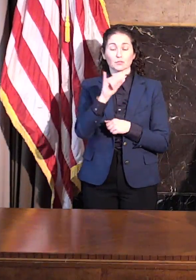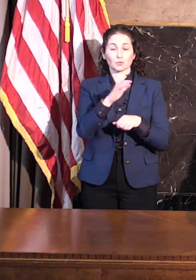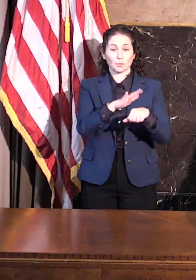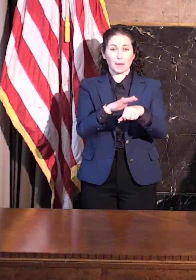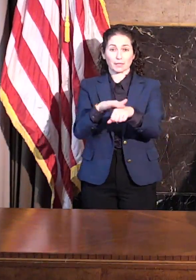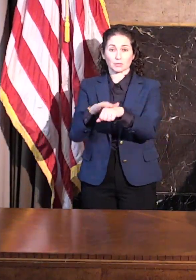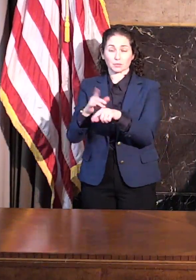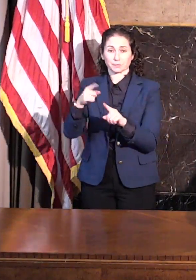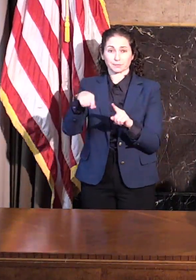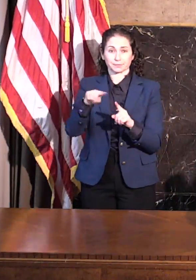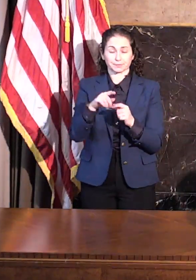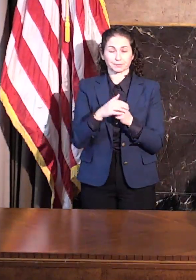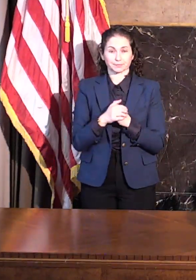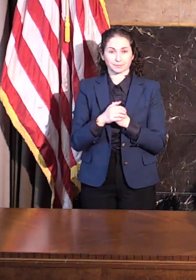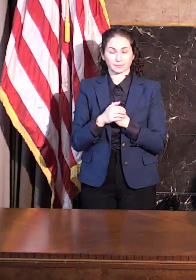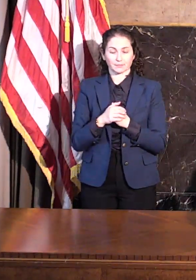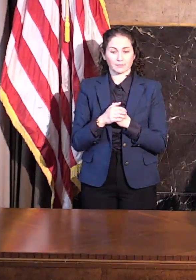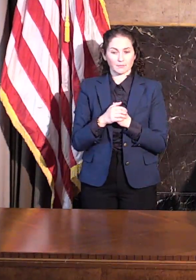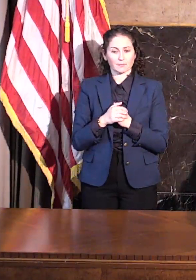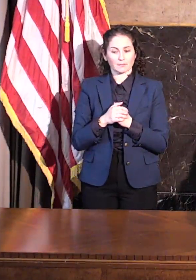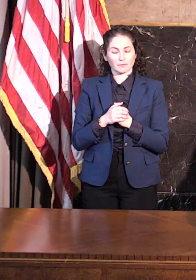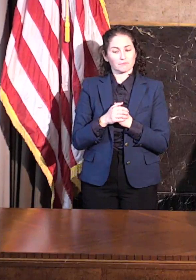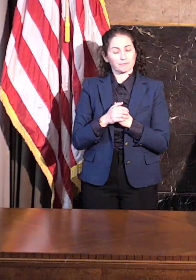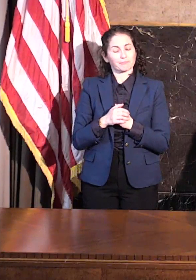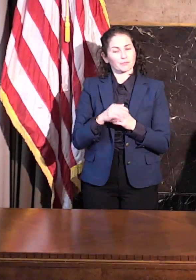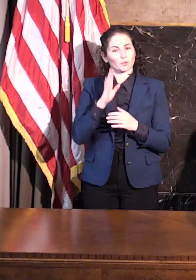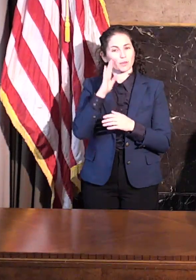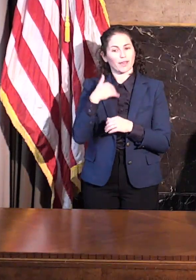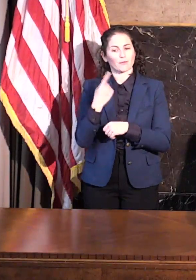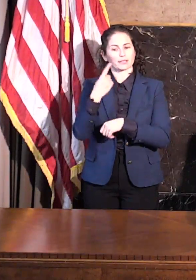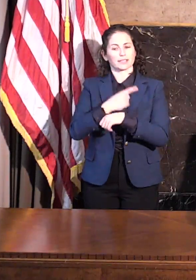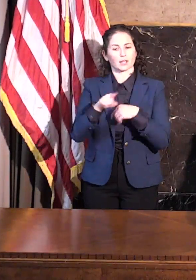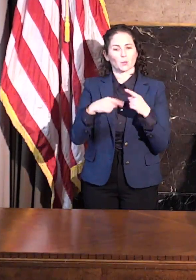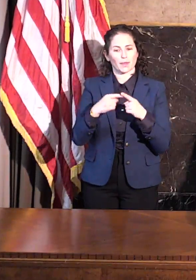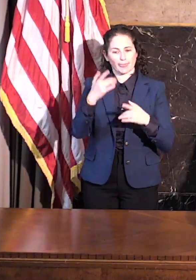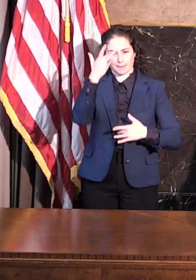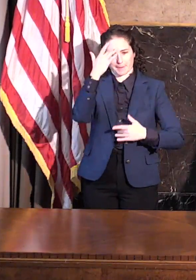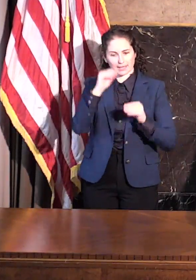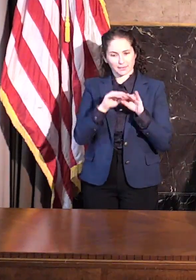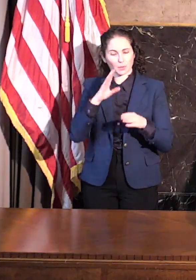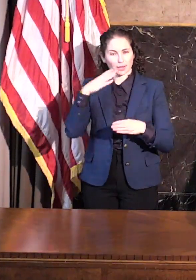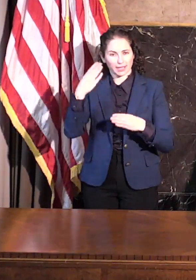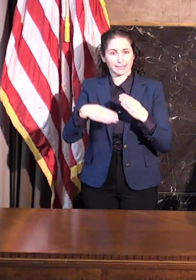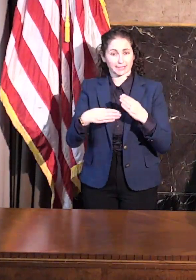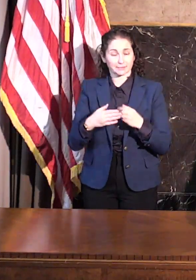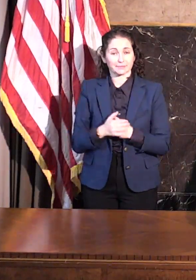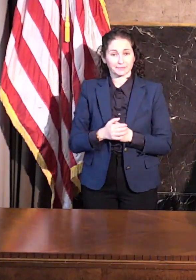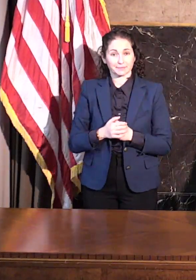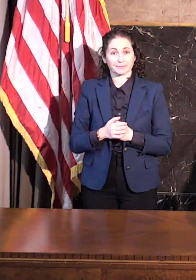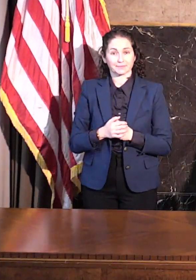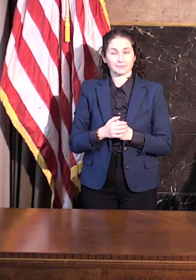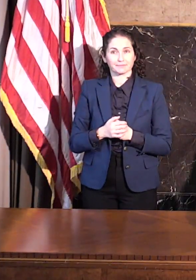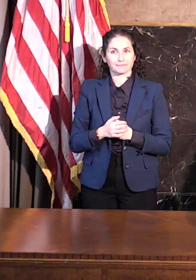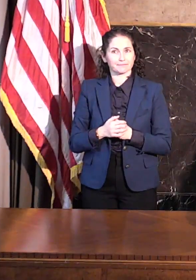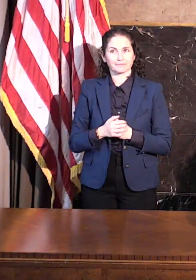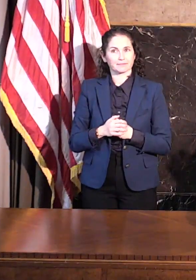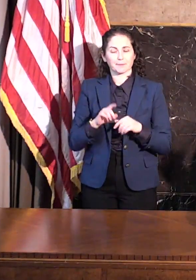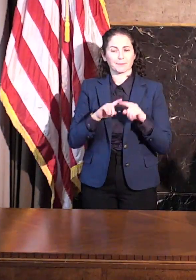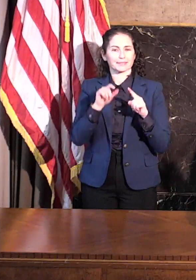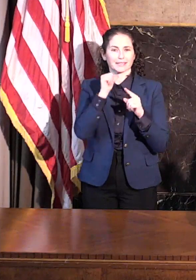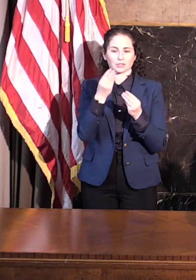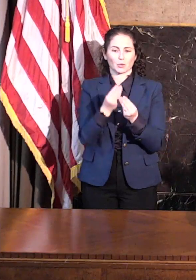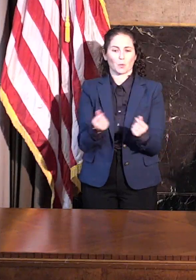And that ties into what Dr. Cantor mentioned a while ago. There are 14 states that are going in the wrong direction. So if people